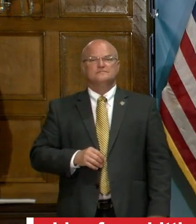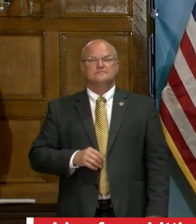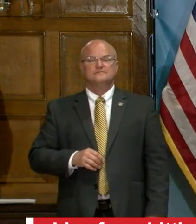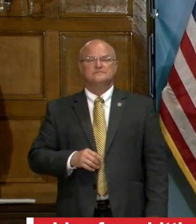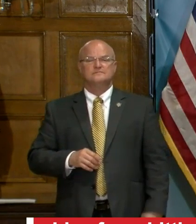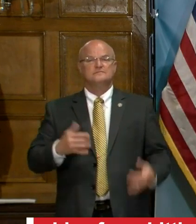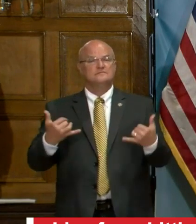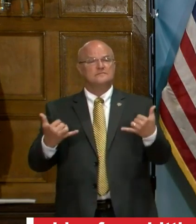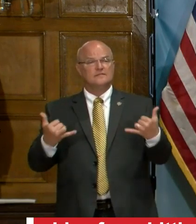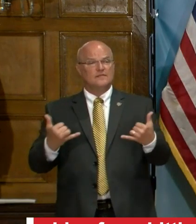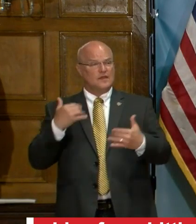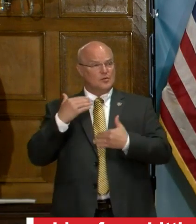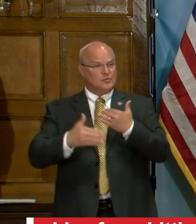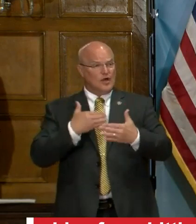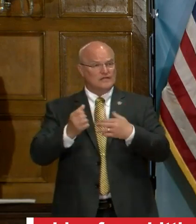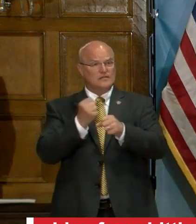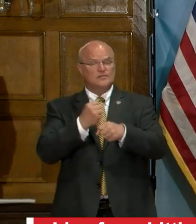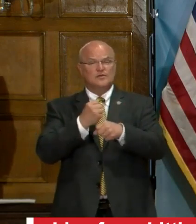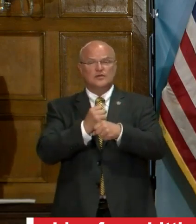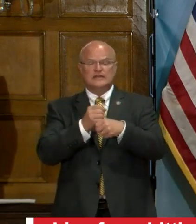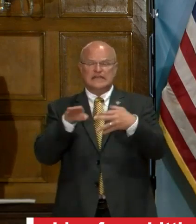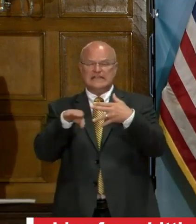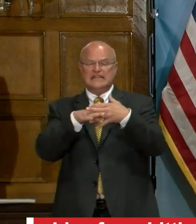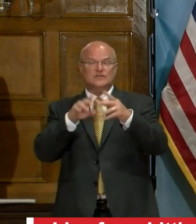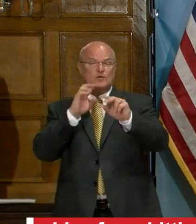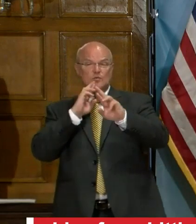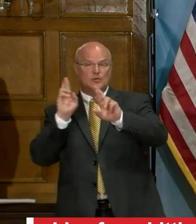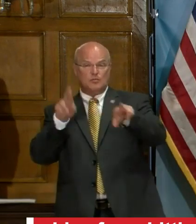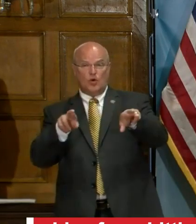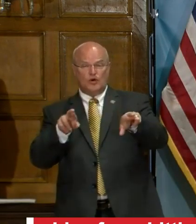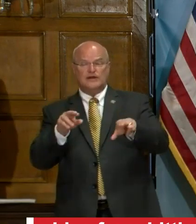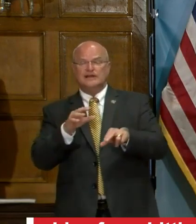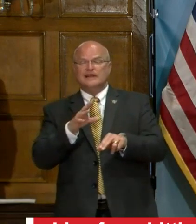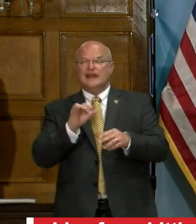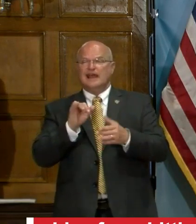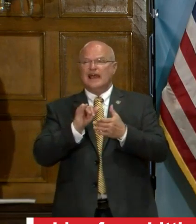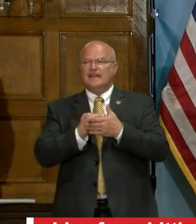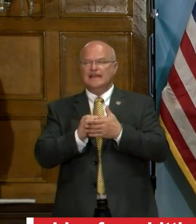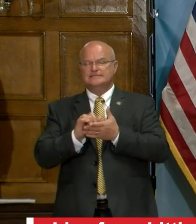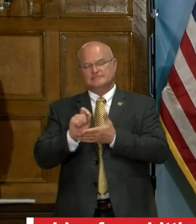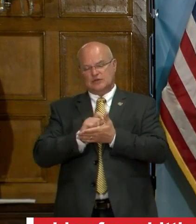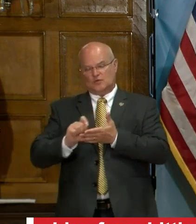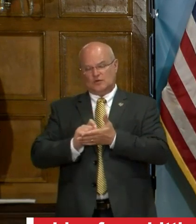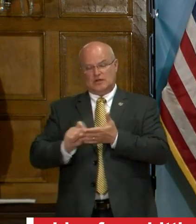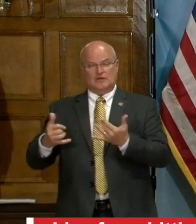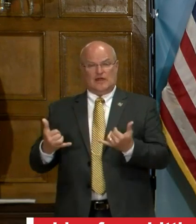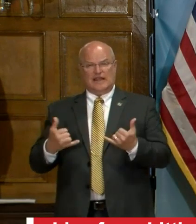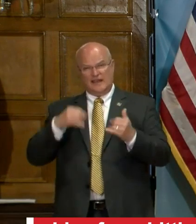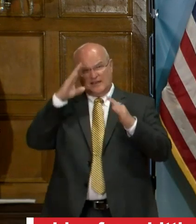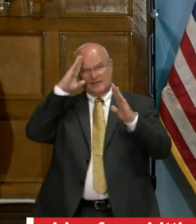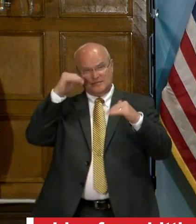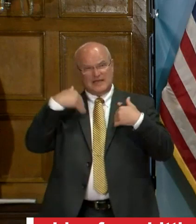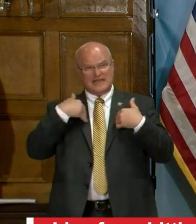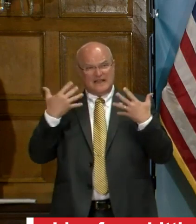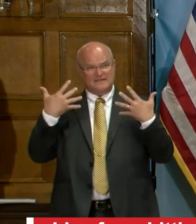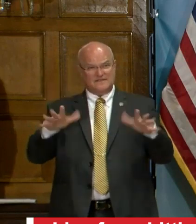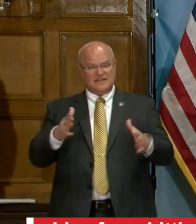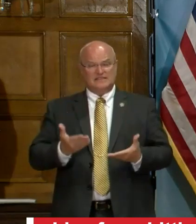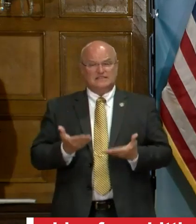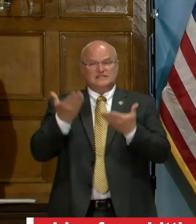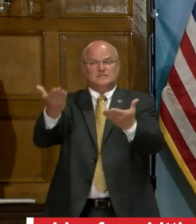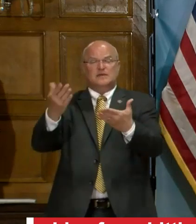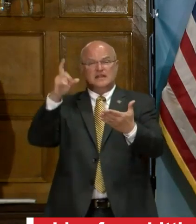We are in the process of producing an interim report, and that's underway. We expect to have that to the